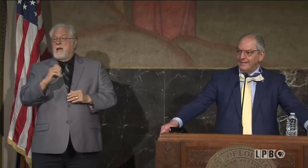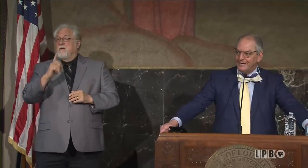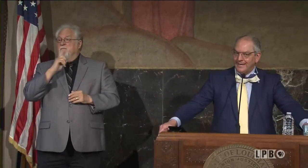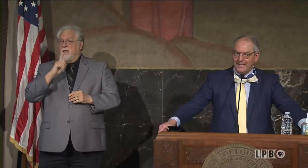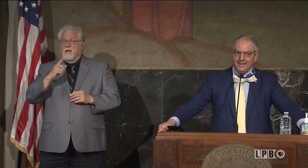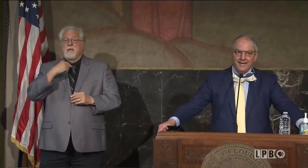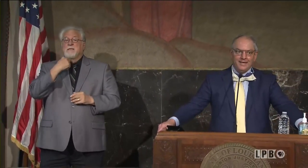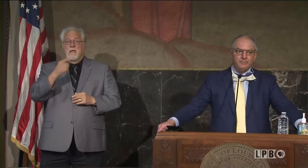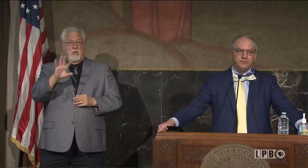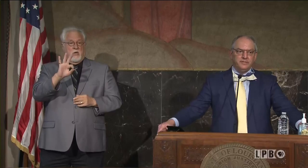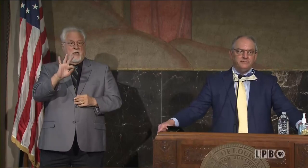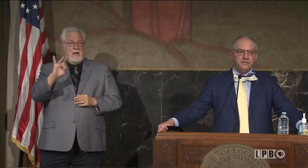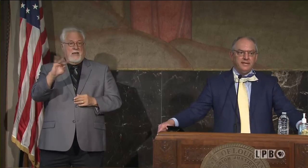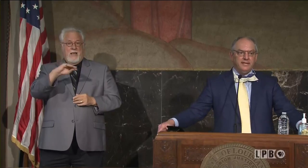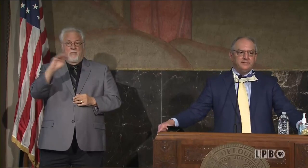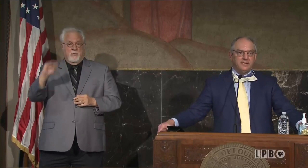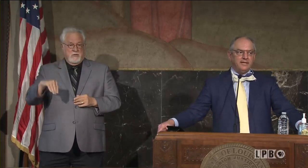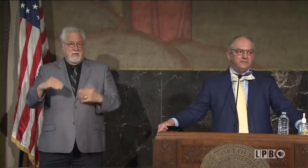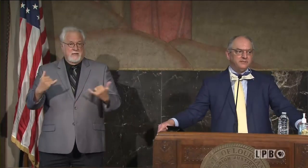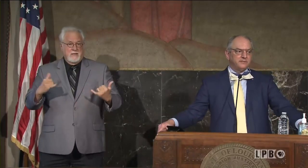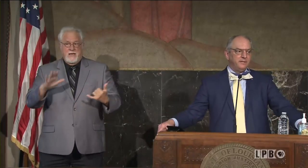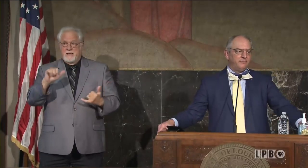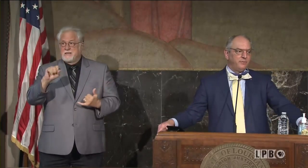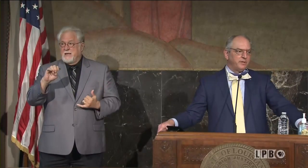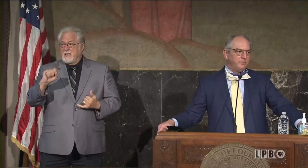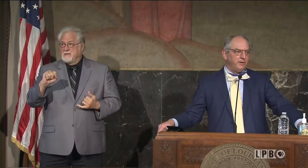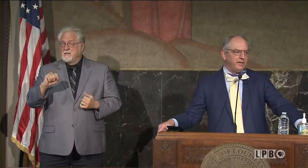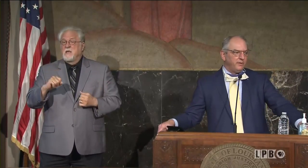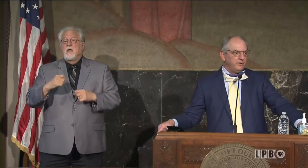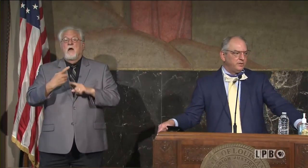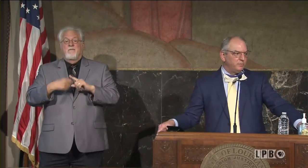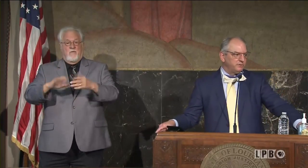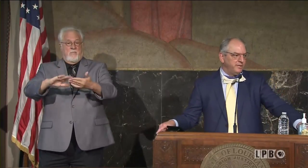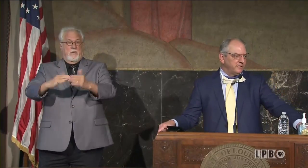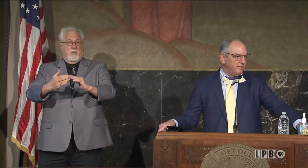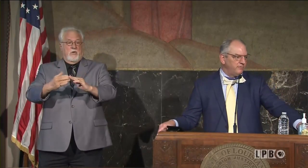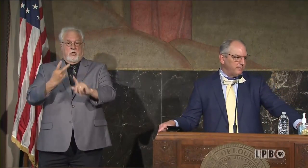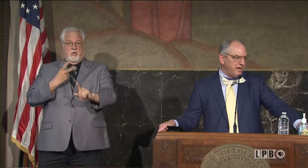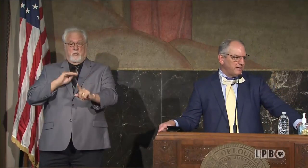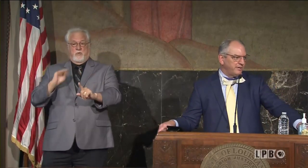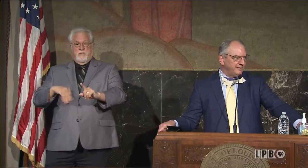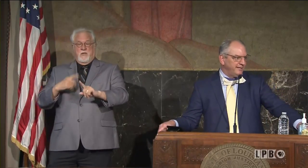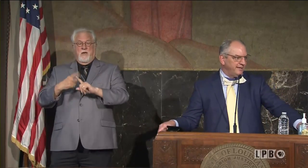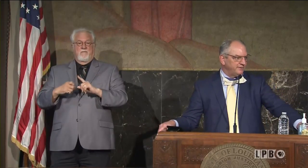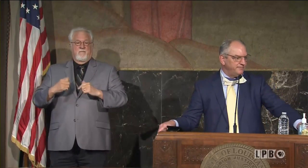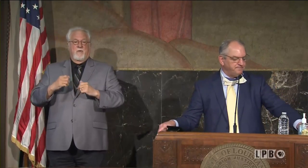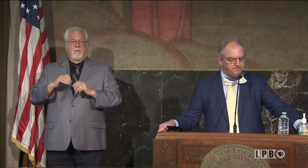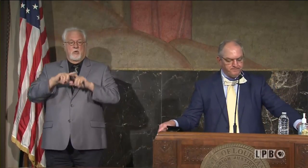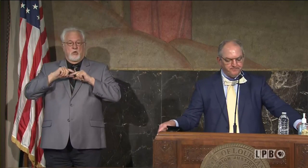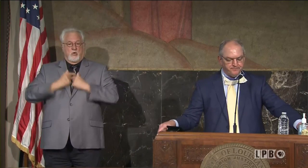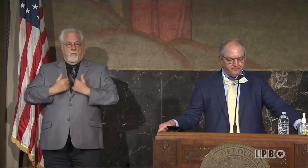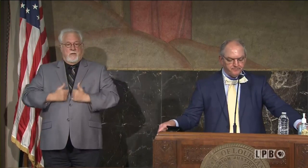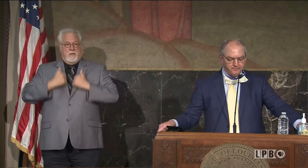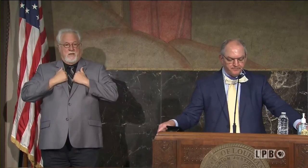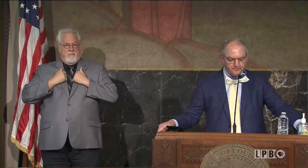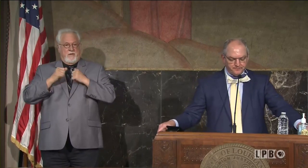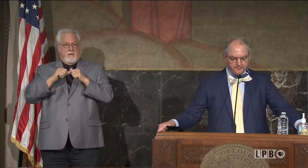I will tell you 98% of today's cases come from the community. Only 2% come from congregate settings.